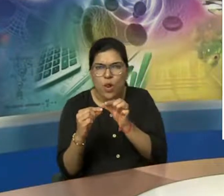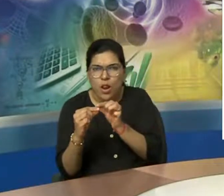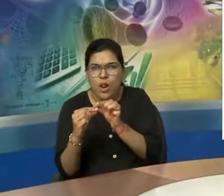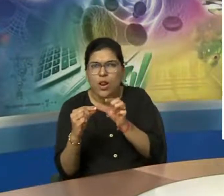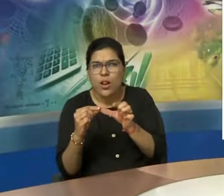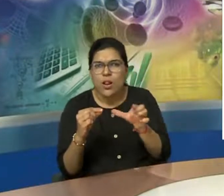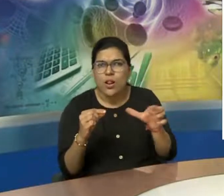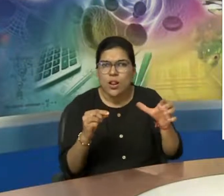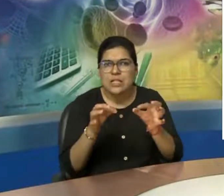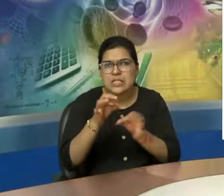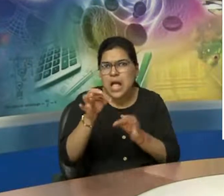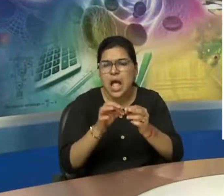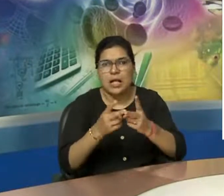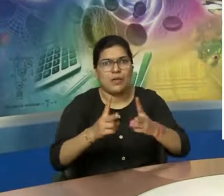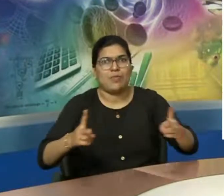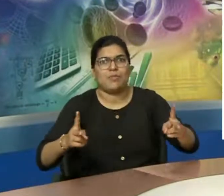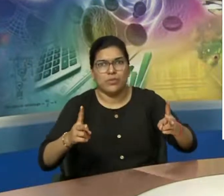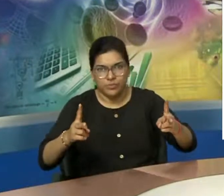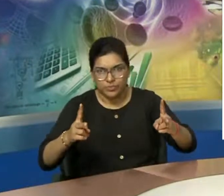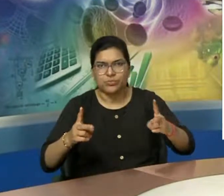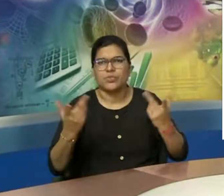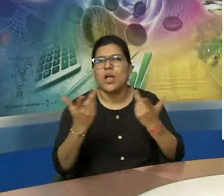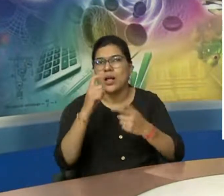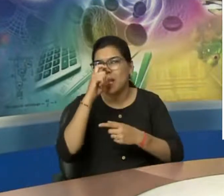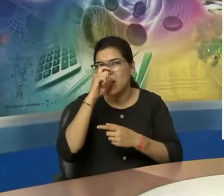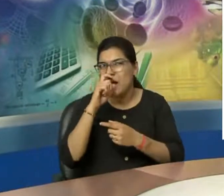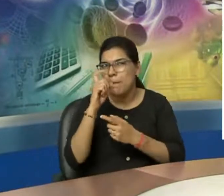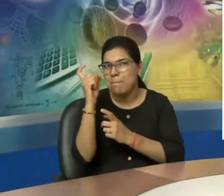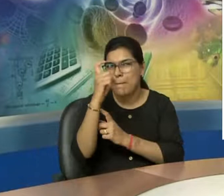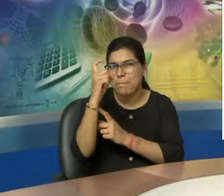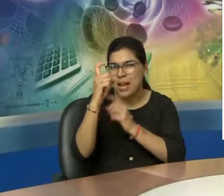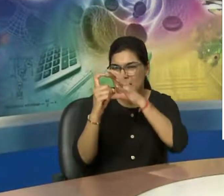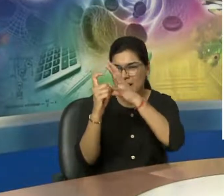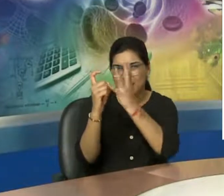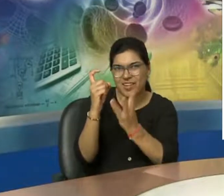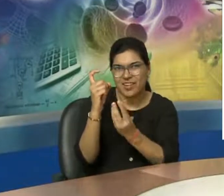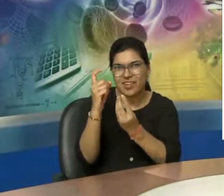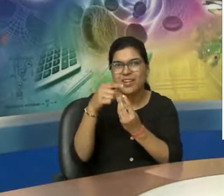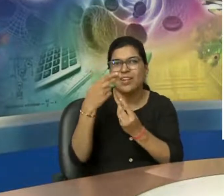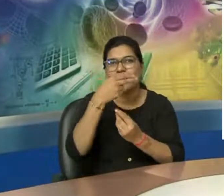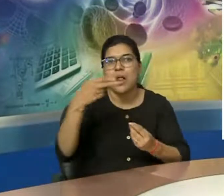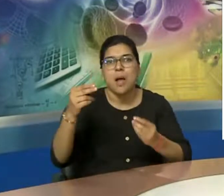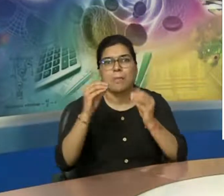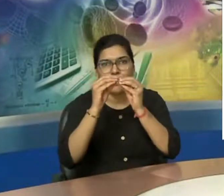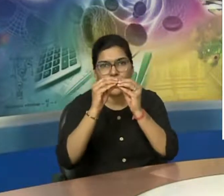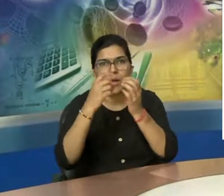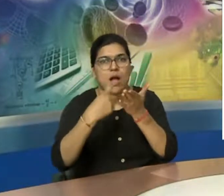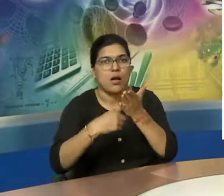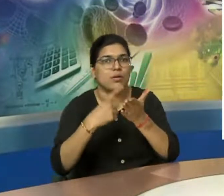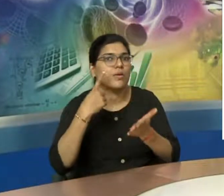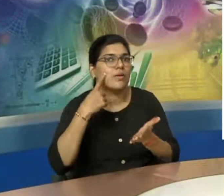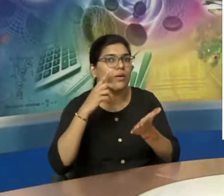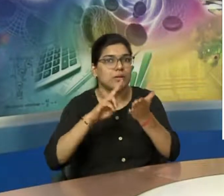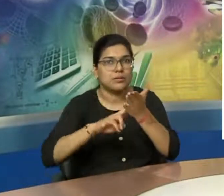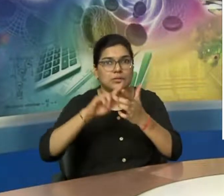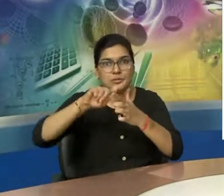and also various shape and size of brinjals exhibit among these plant species.